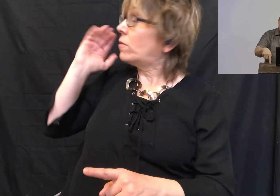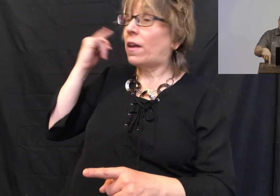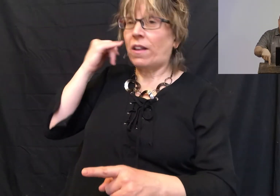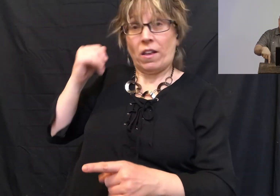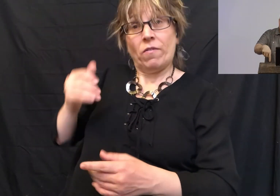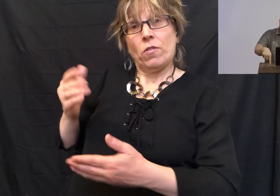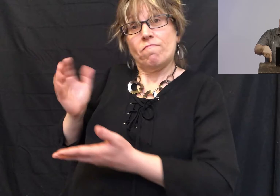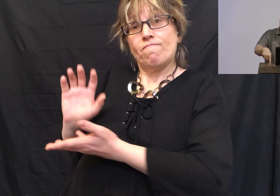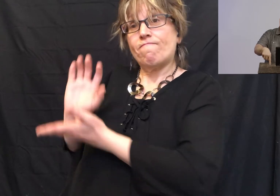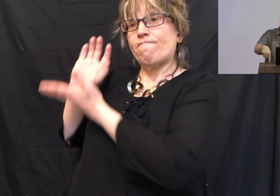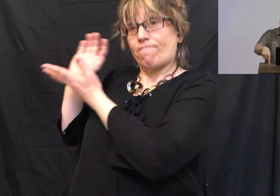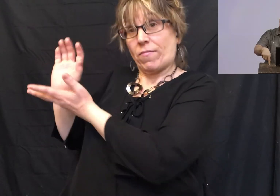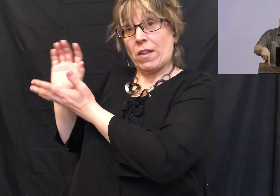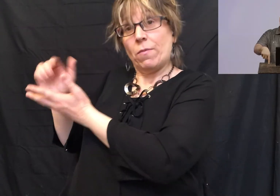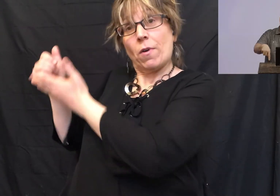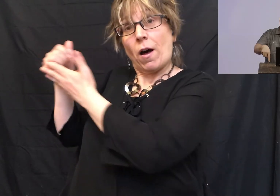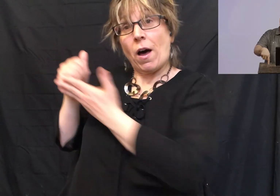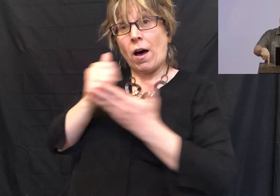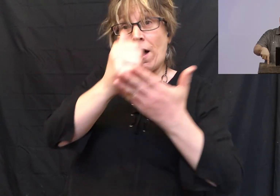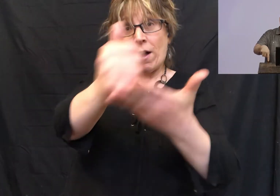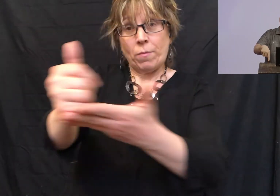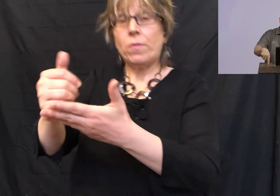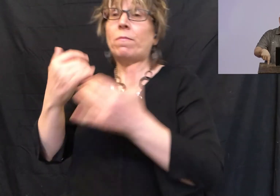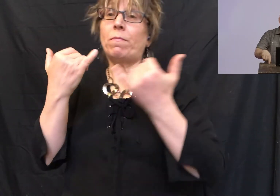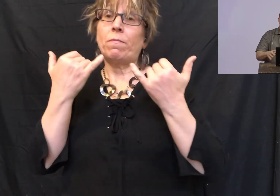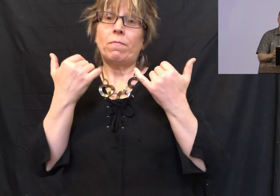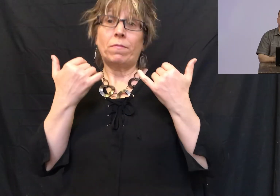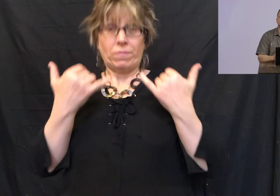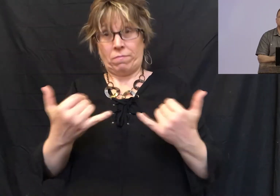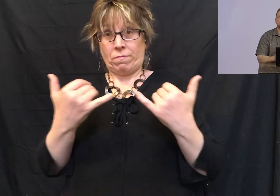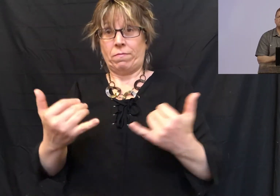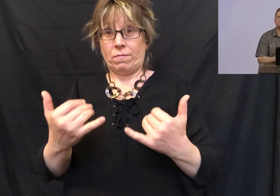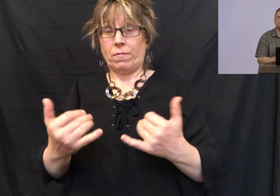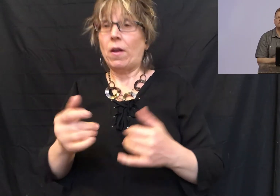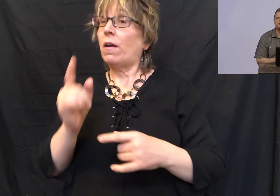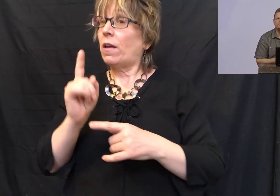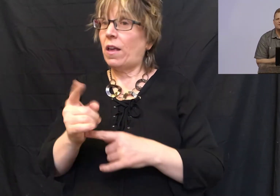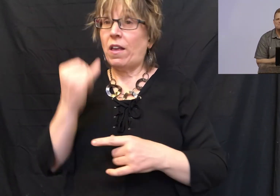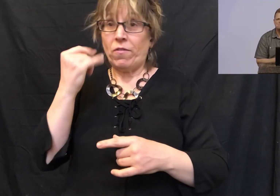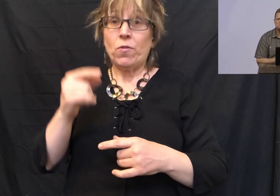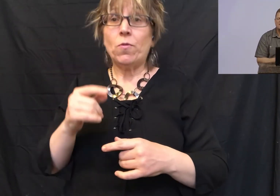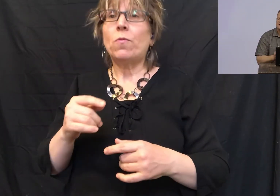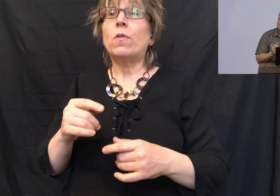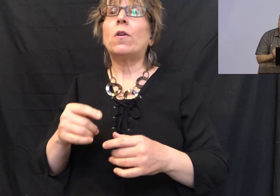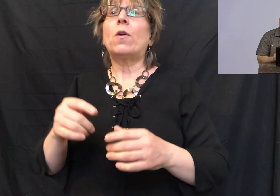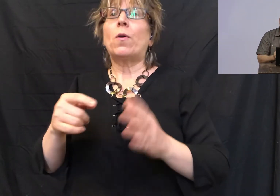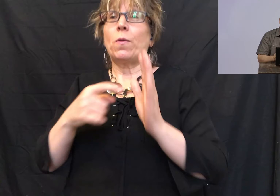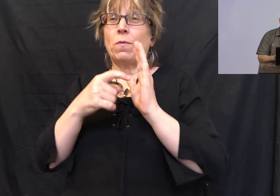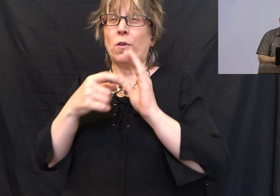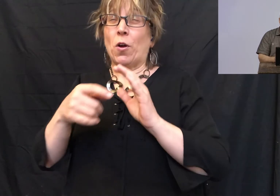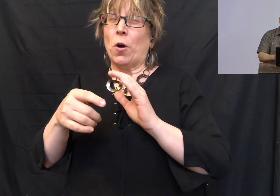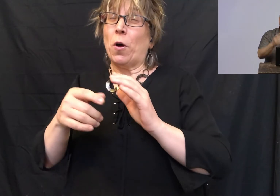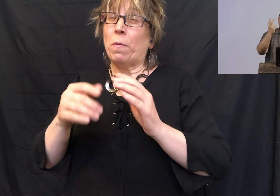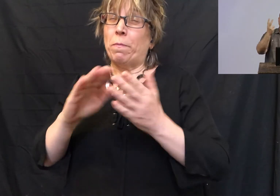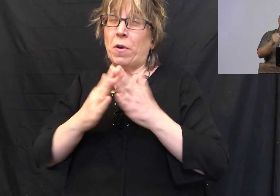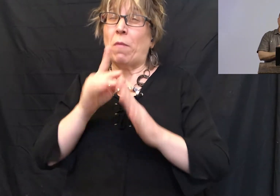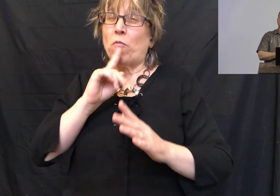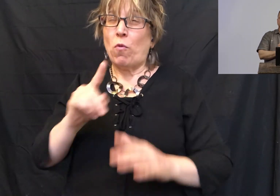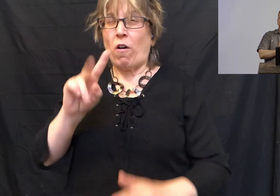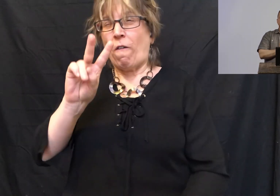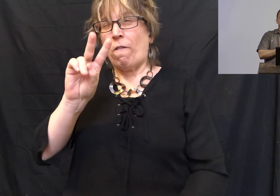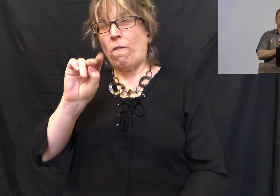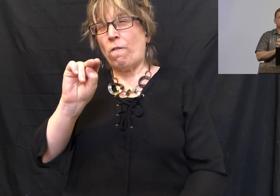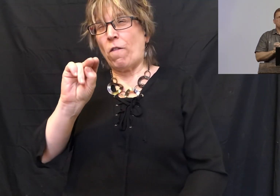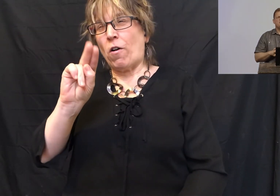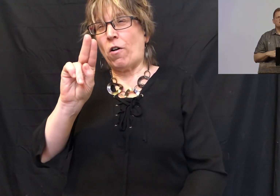he'll help you most right now in this moment when you need him most, if you'll just be vulnerable with him. Just be real with him. And then the second thing I